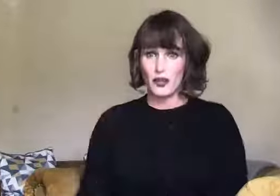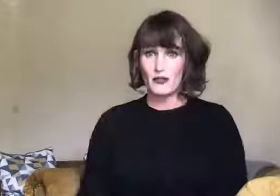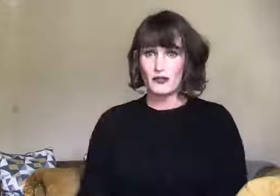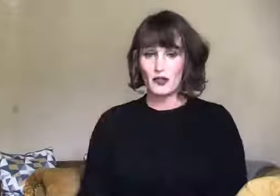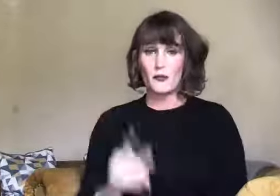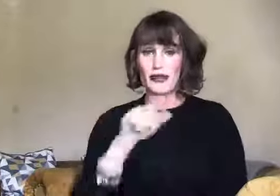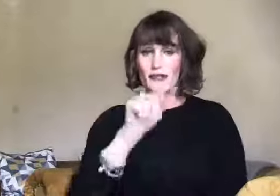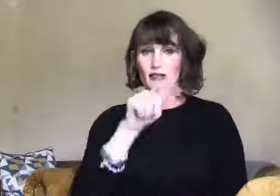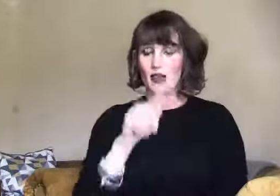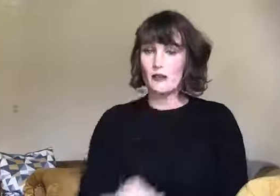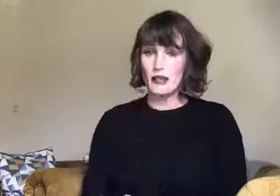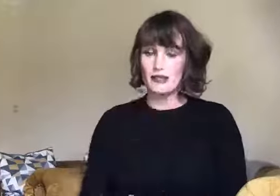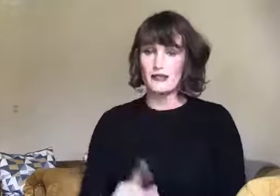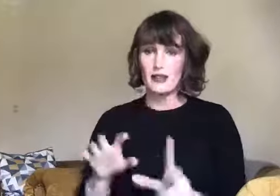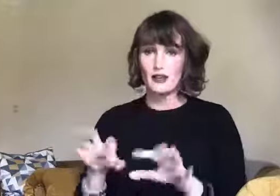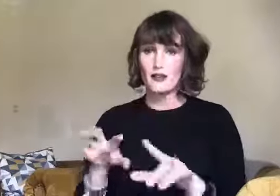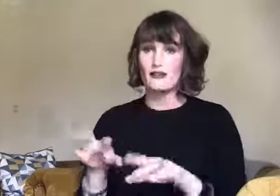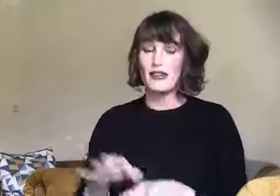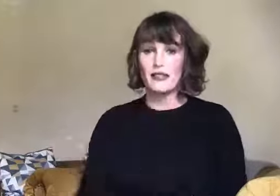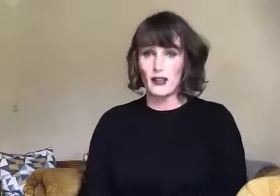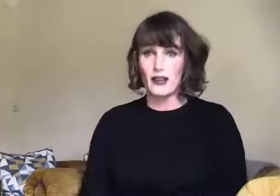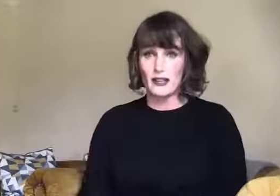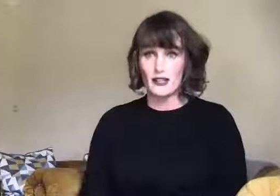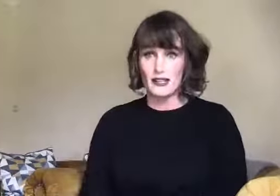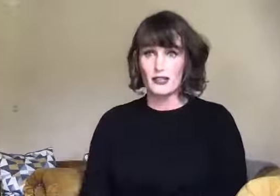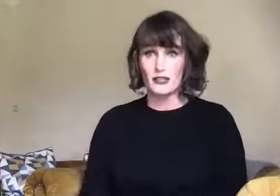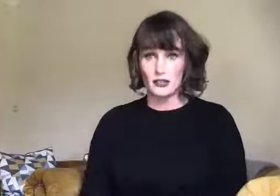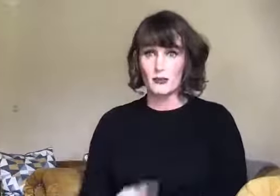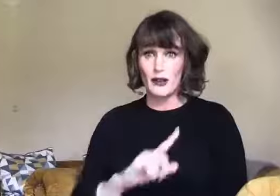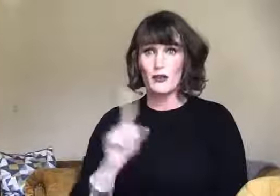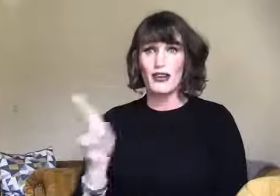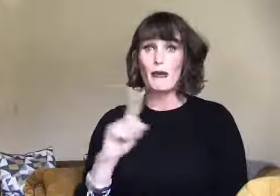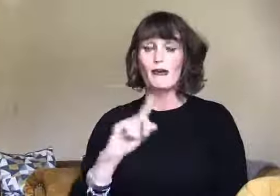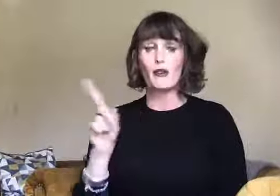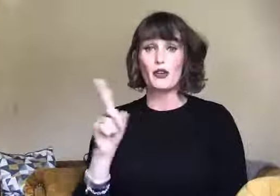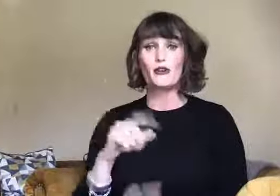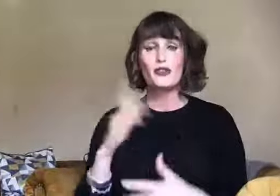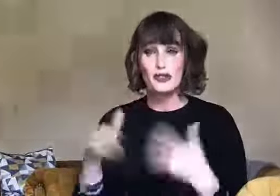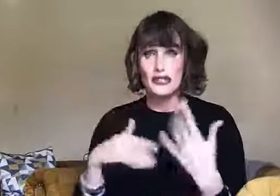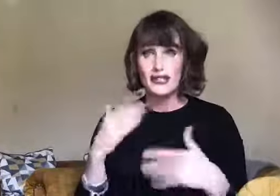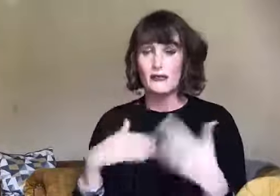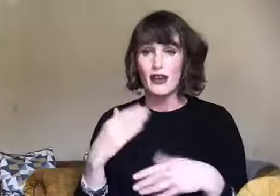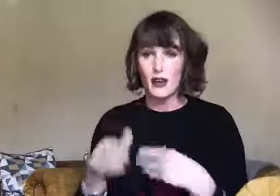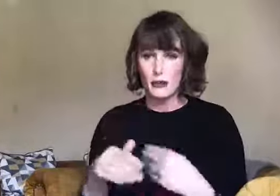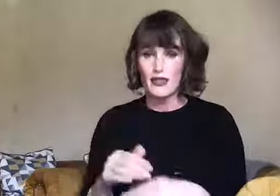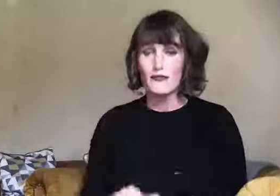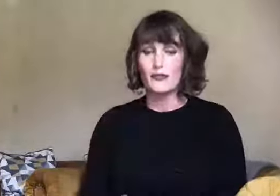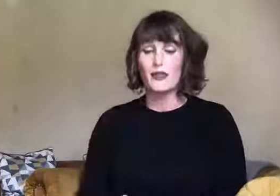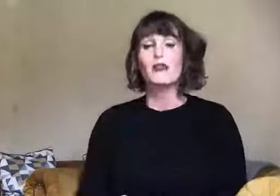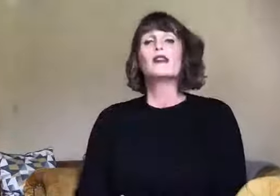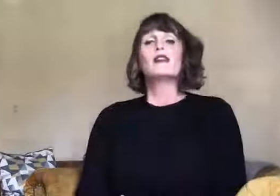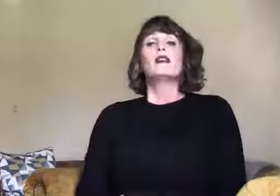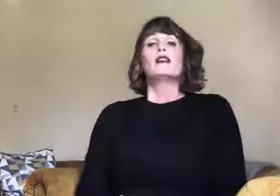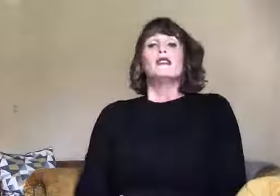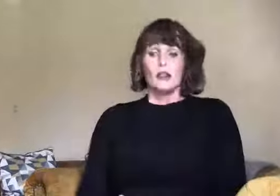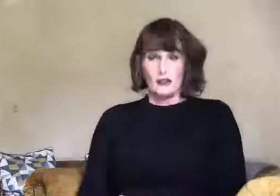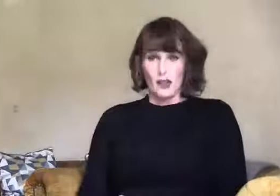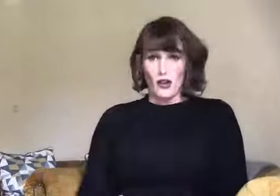you. So please just type it into the actual event, and I'll actually just spell your name out for you if you just need a little bit of help with that. So